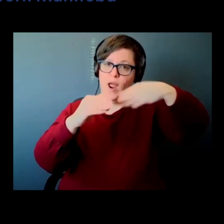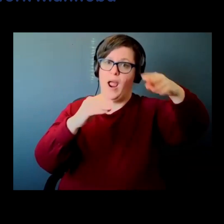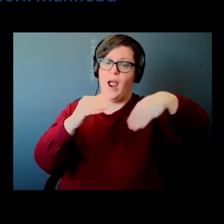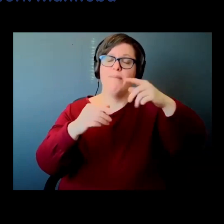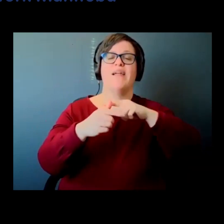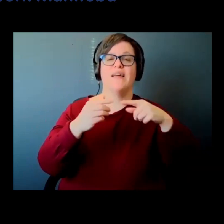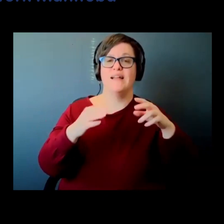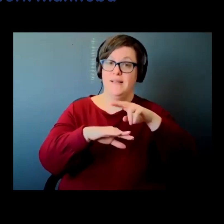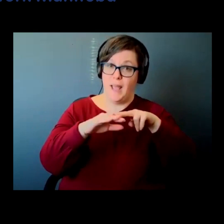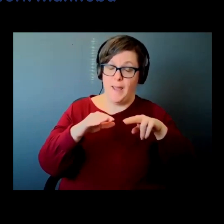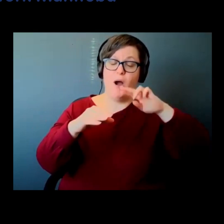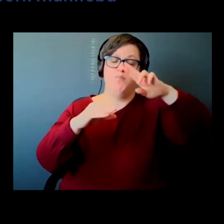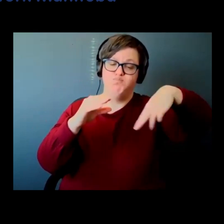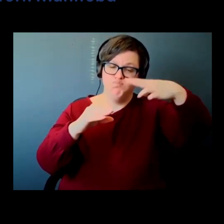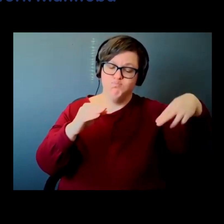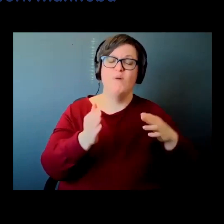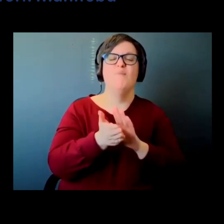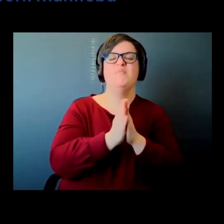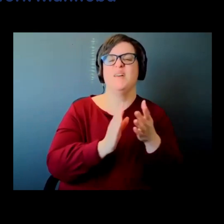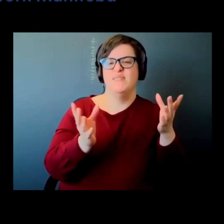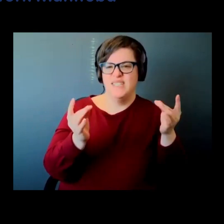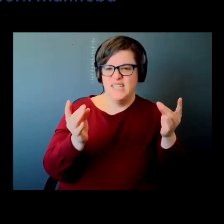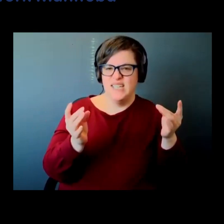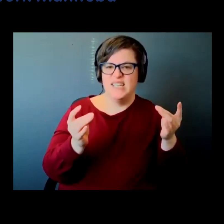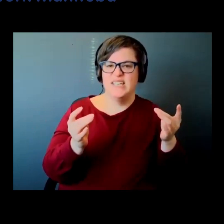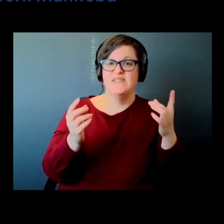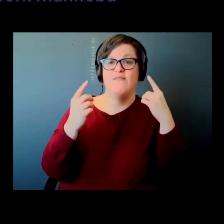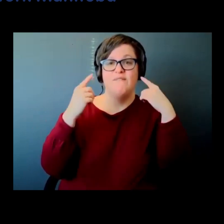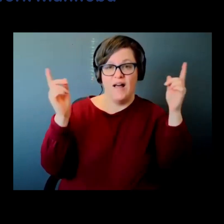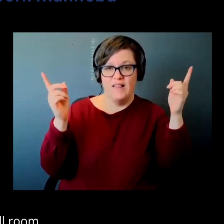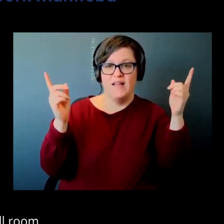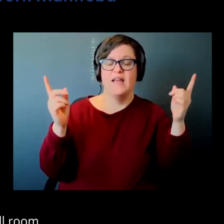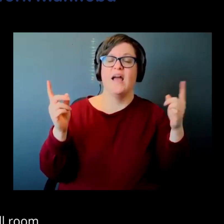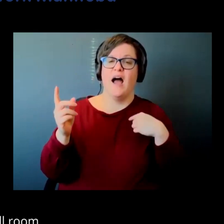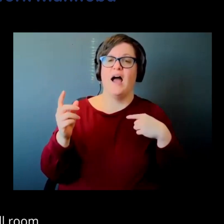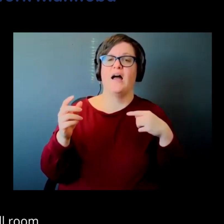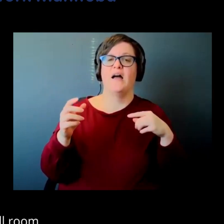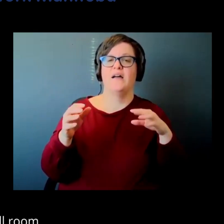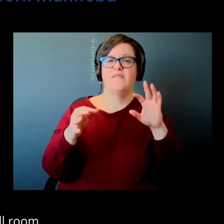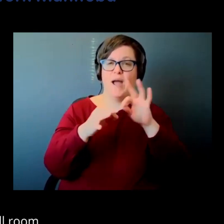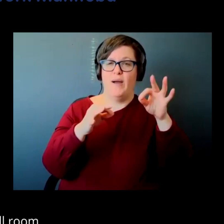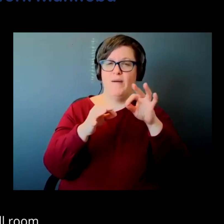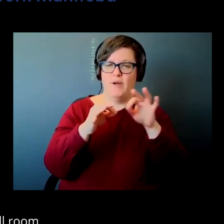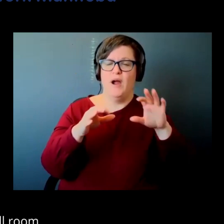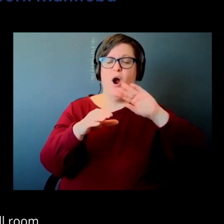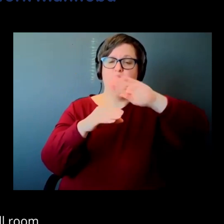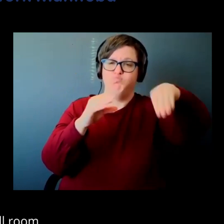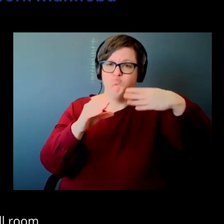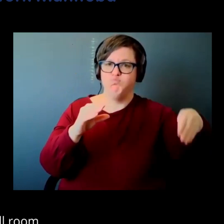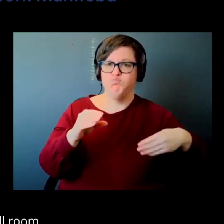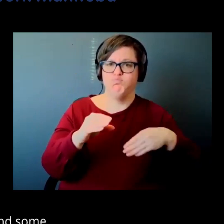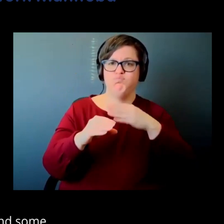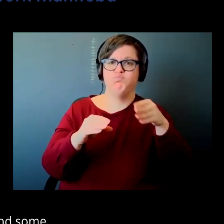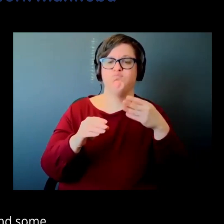sticky. So then finally I washed it, one of these things, and then put that on, but there's still room for tape on the